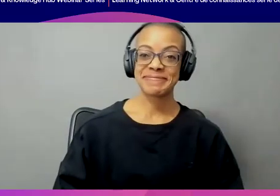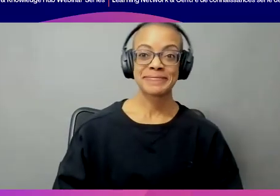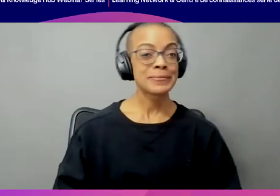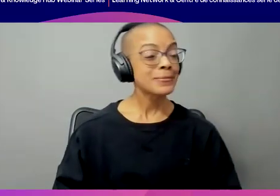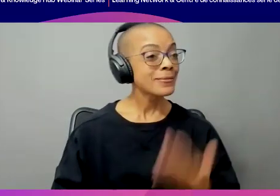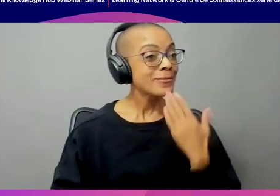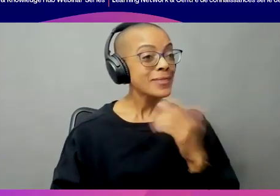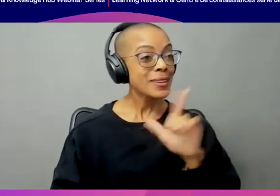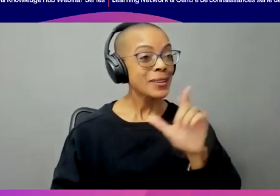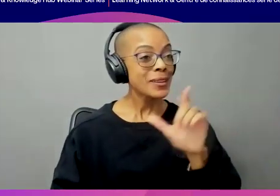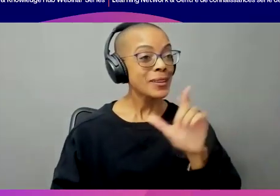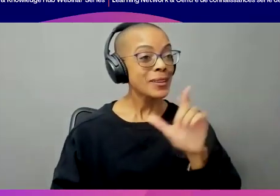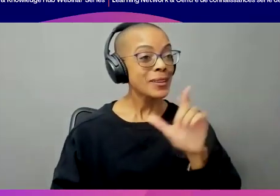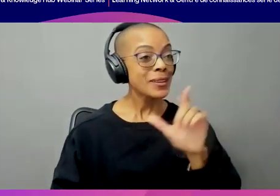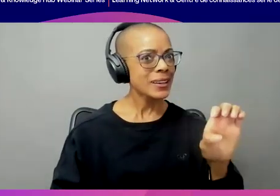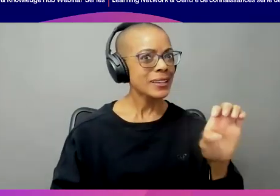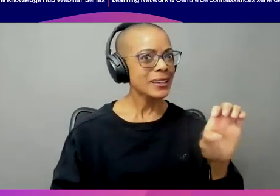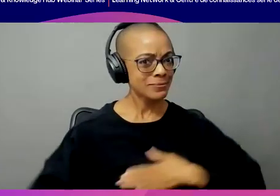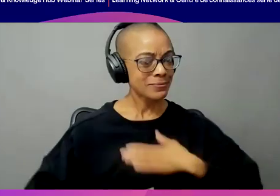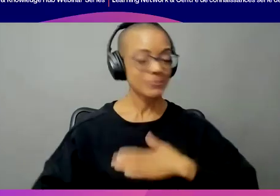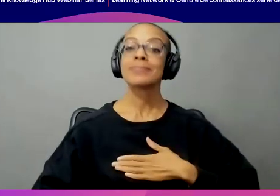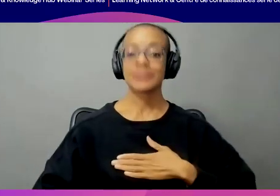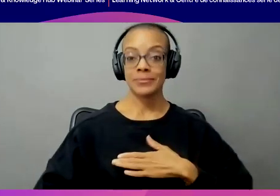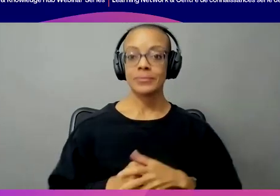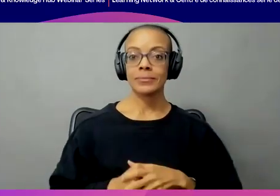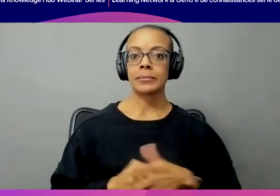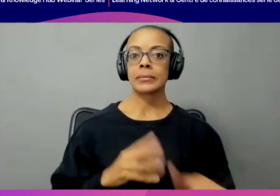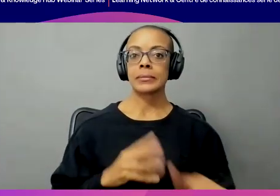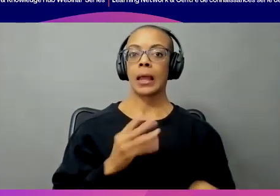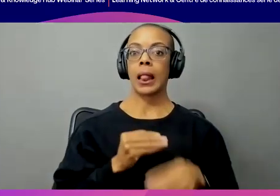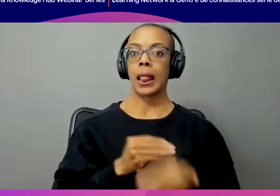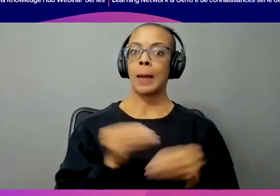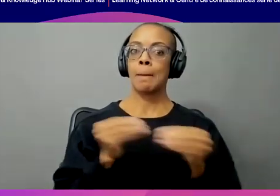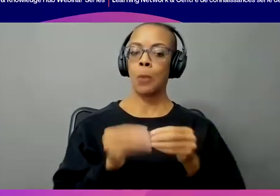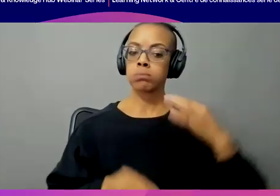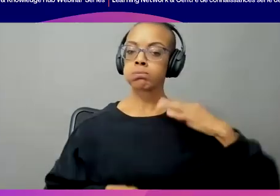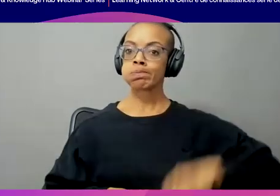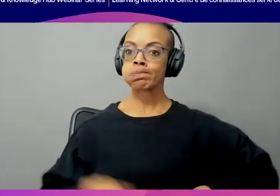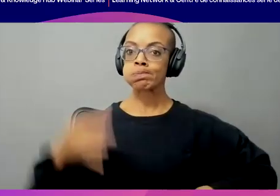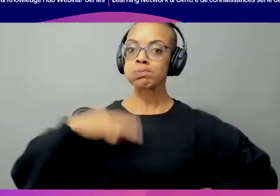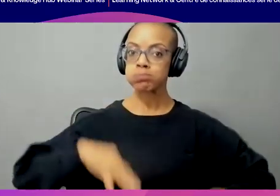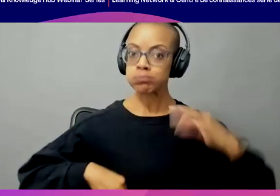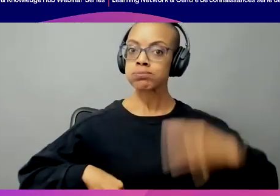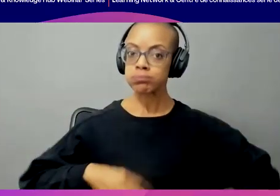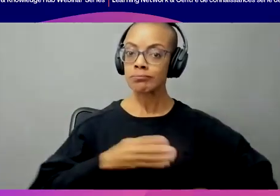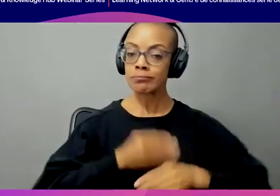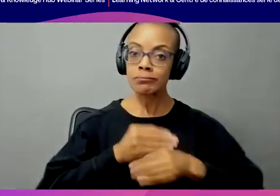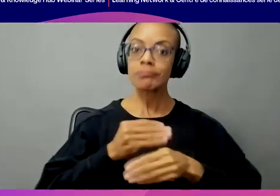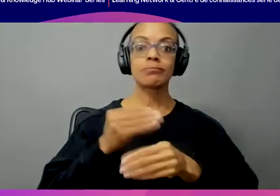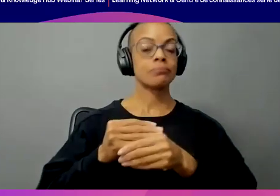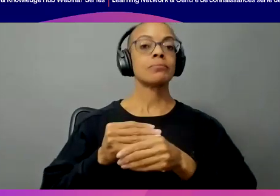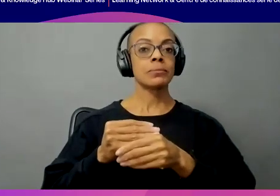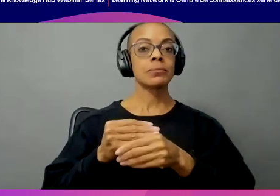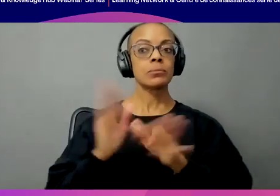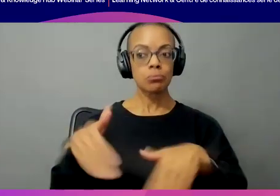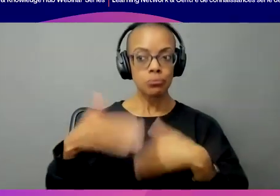much, Lorraine. I really appreciate that. So we're adding a couple more advantages now from meeting people where they at and